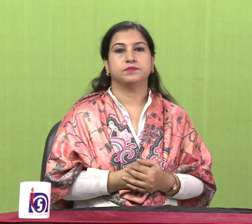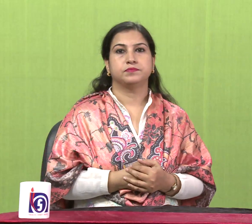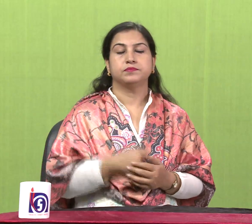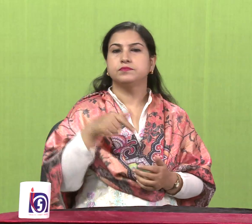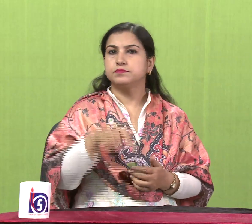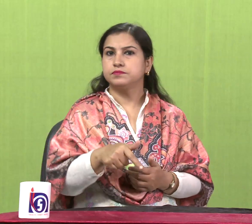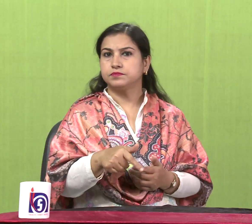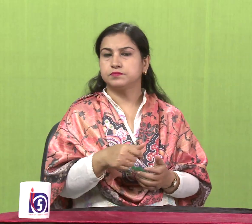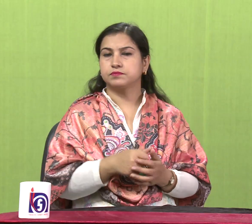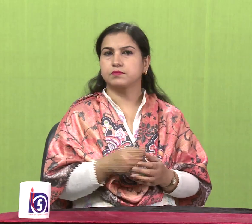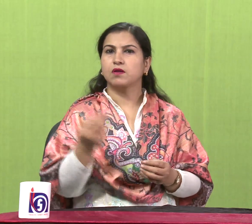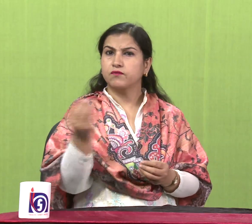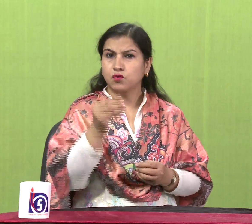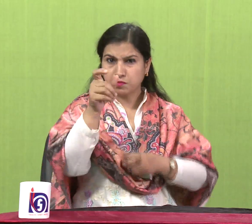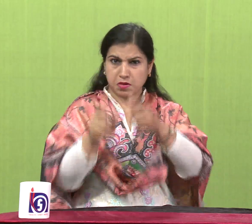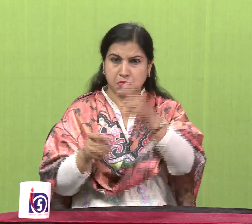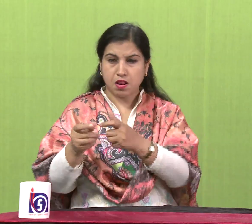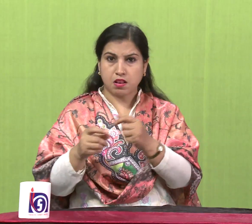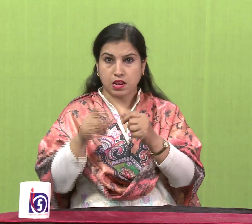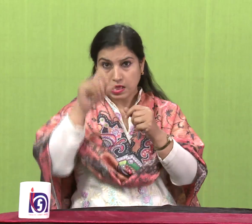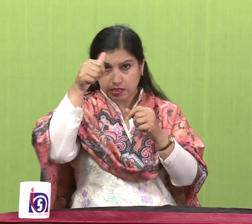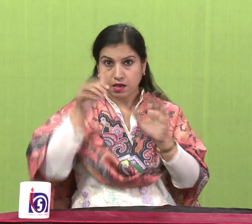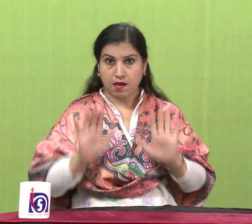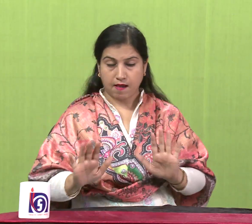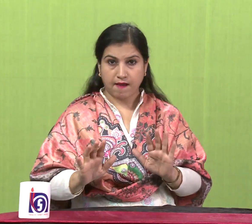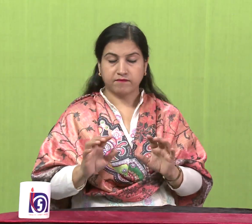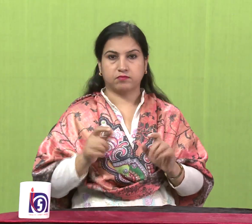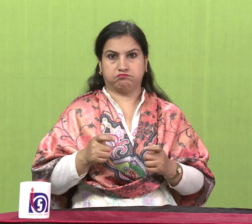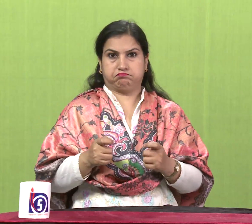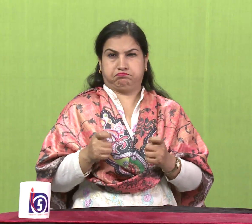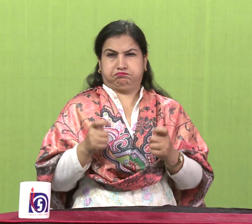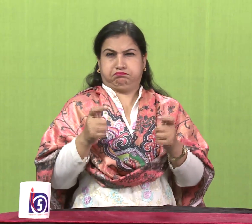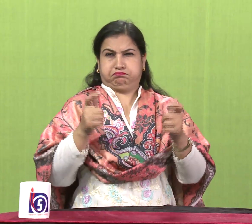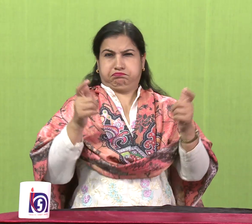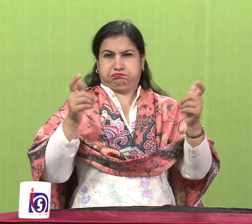while some people in the country have become very rich,